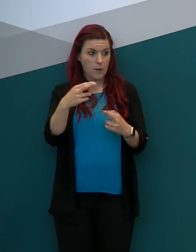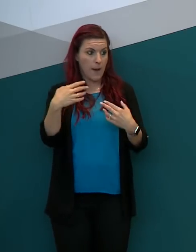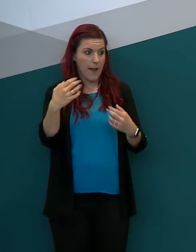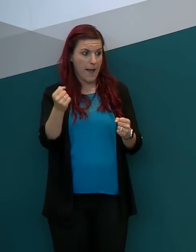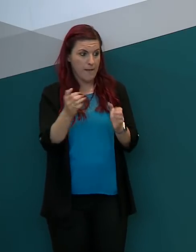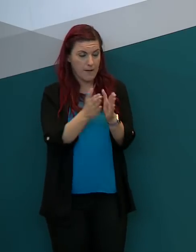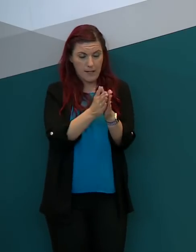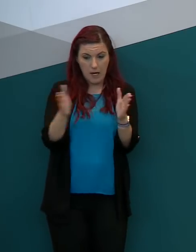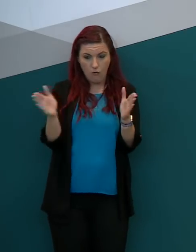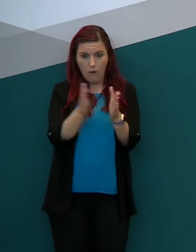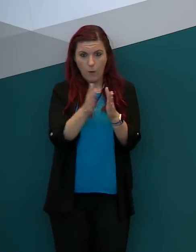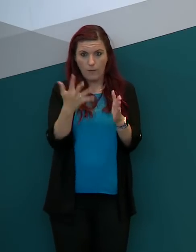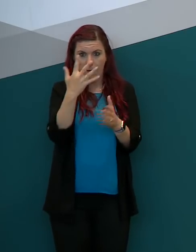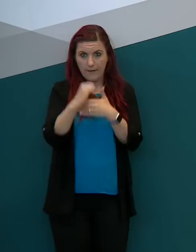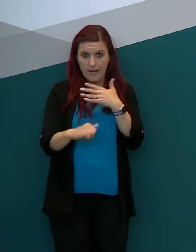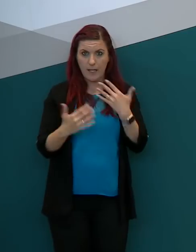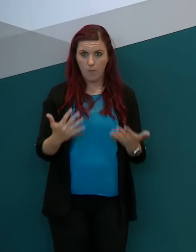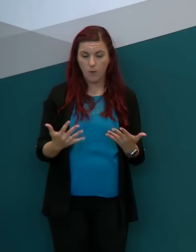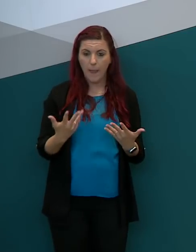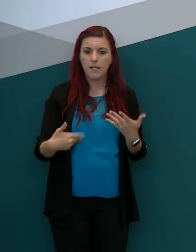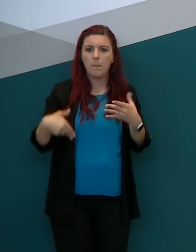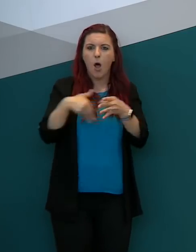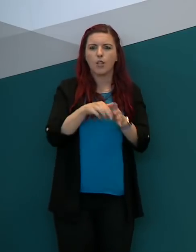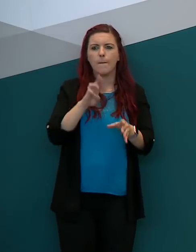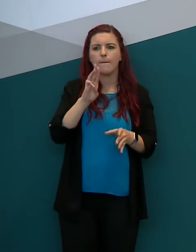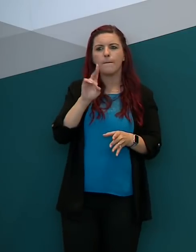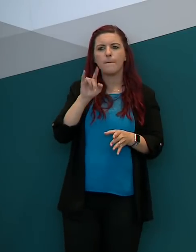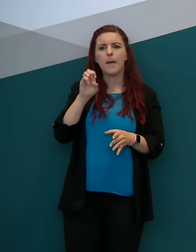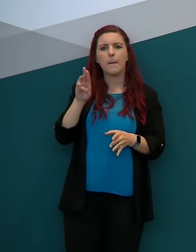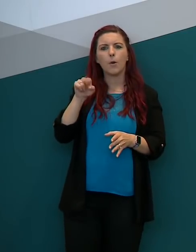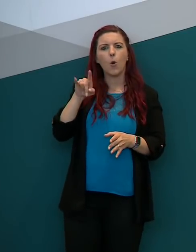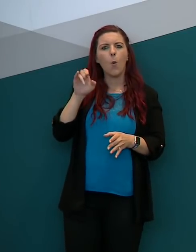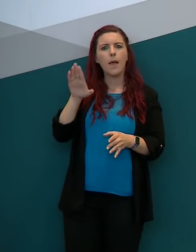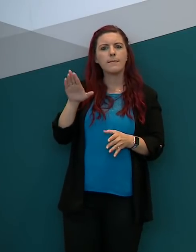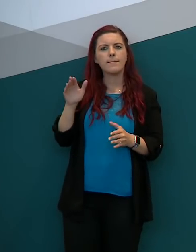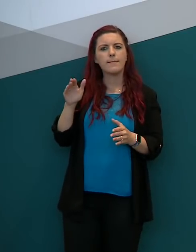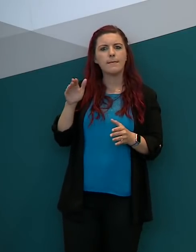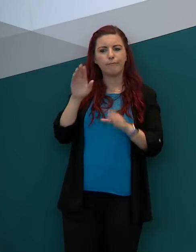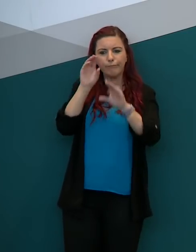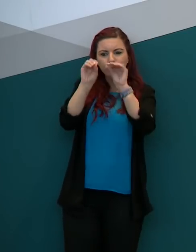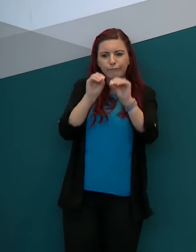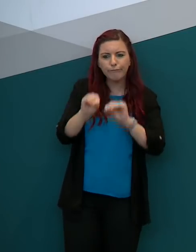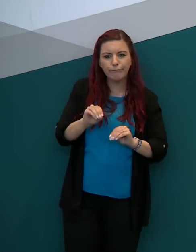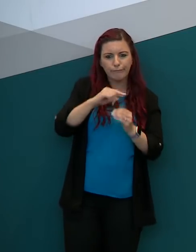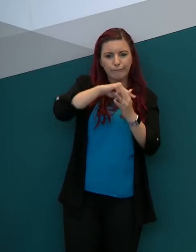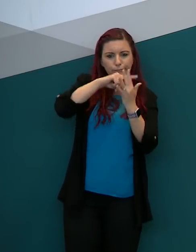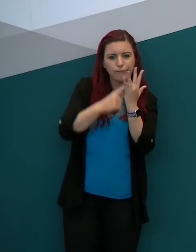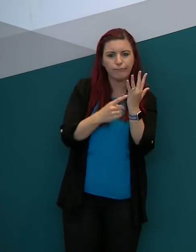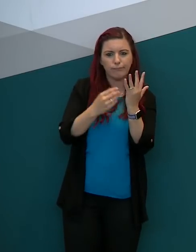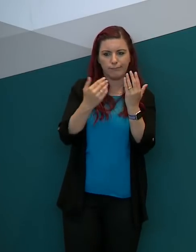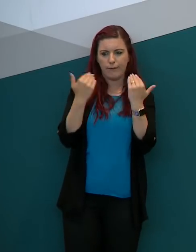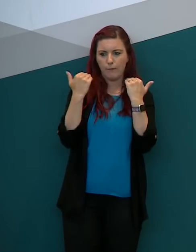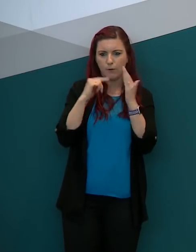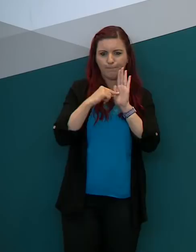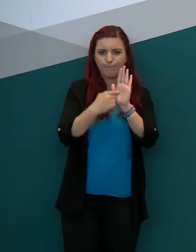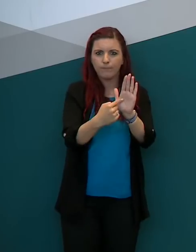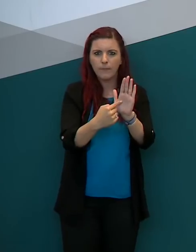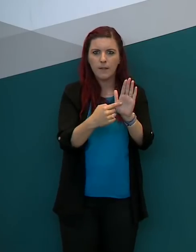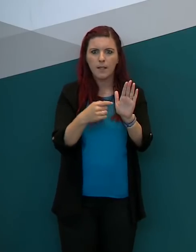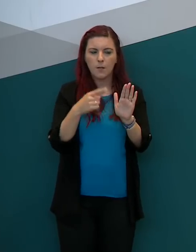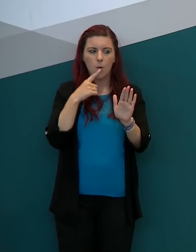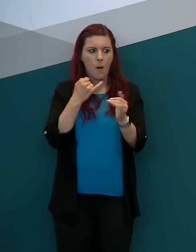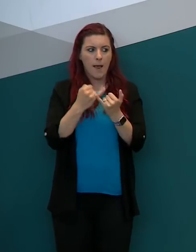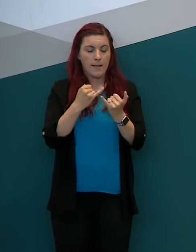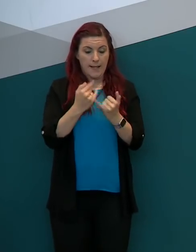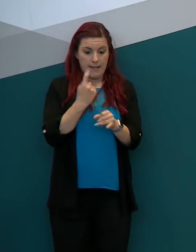number, and that is part of the modelling data. The serial interval for those who is the period of time between when I become symptomatic, if you